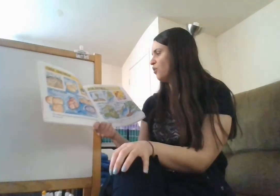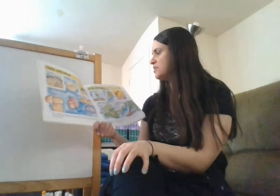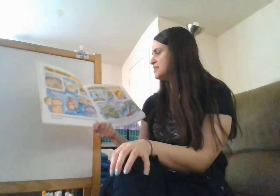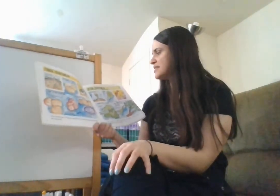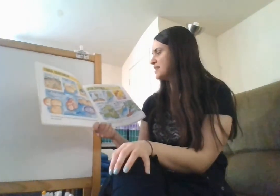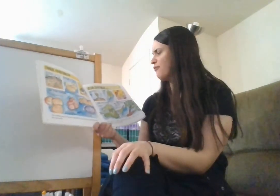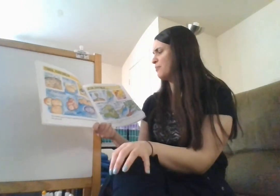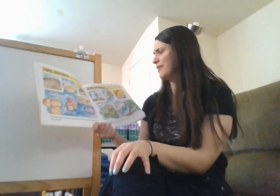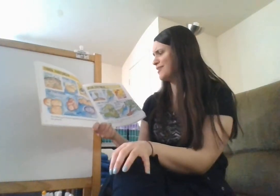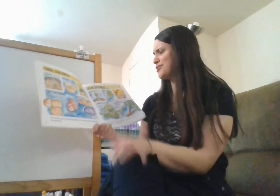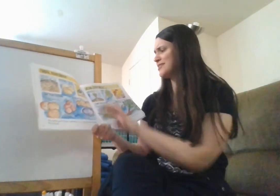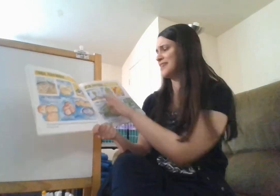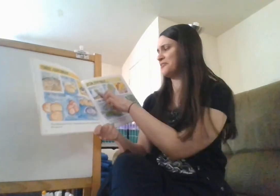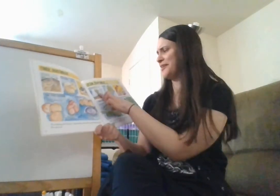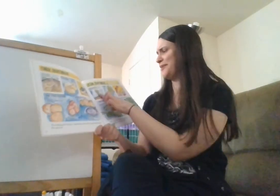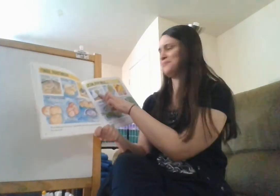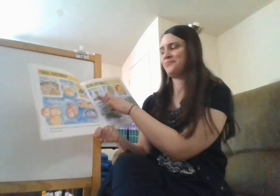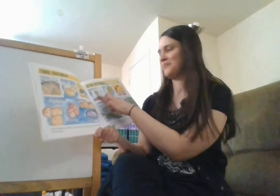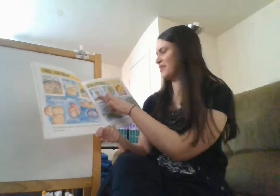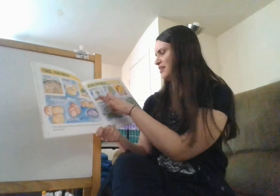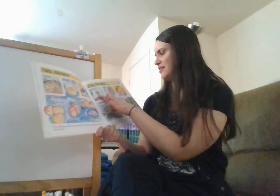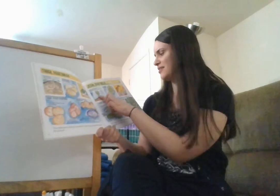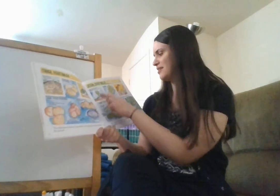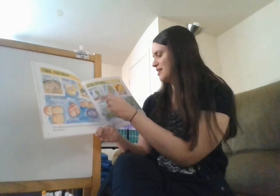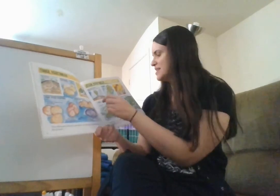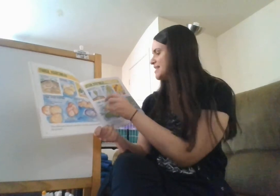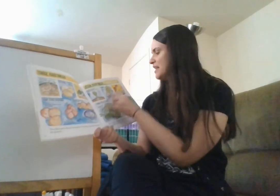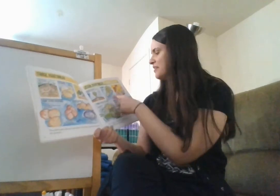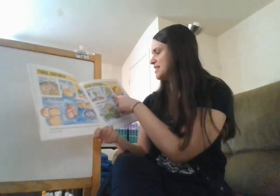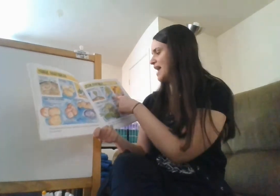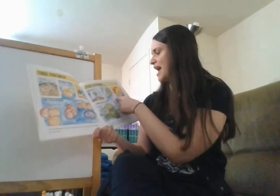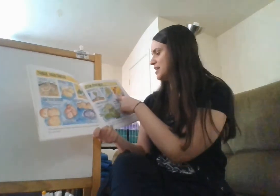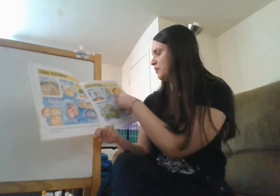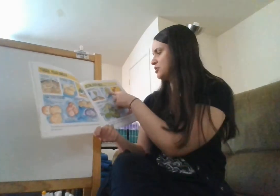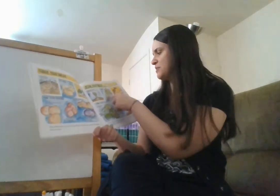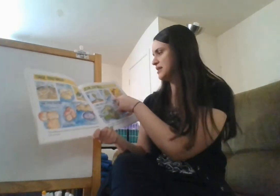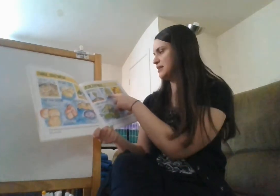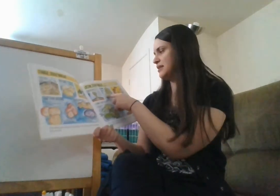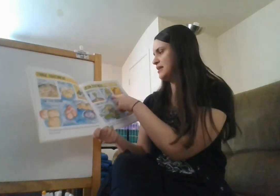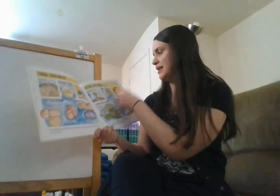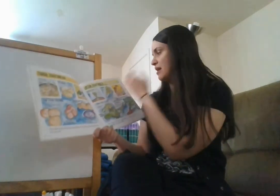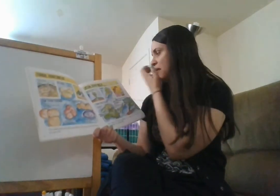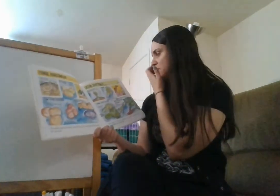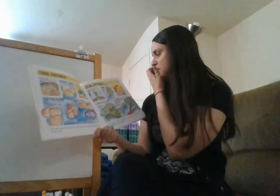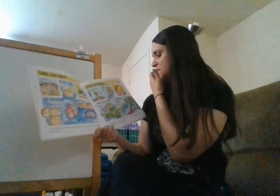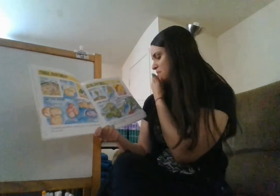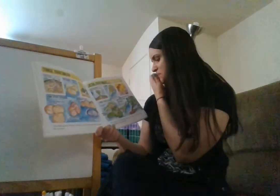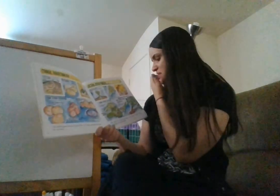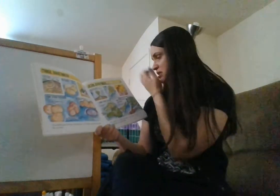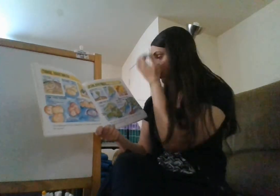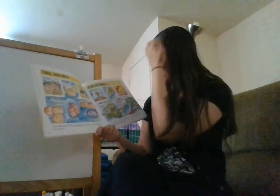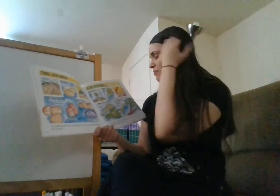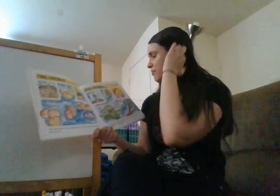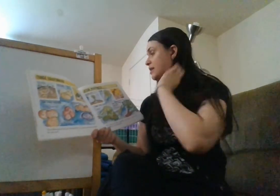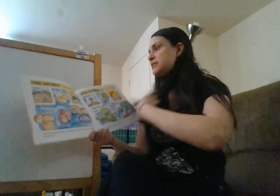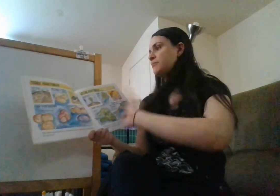golden self-blanching celery. Celery is an annual, which means it doesn't come, it needs to be